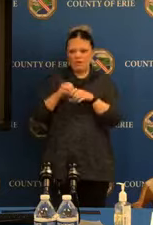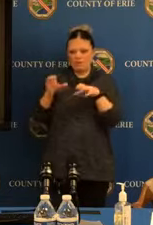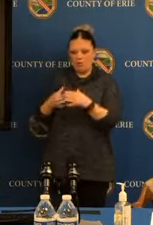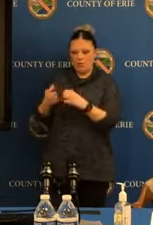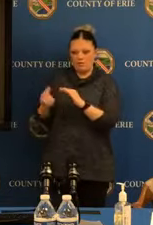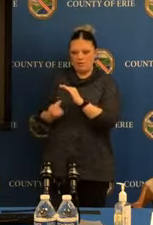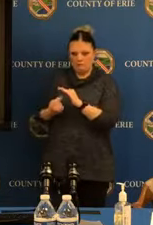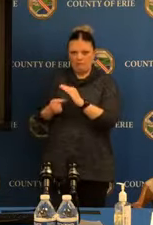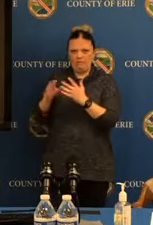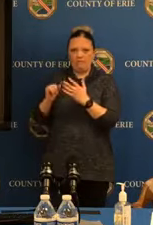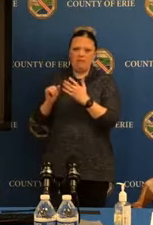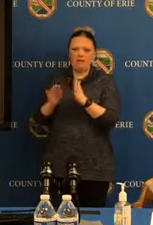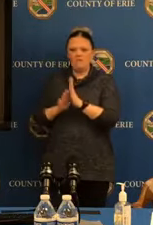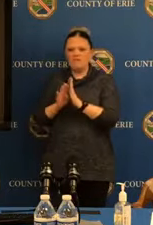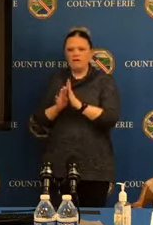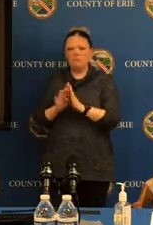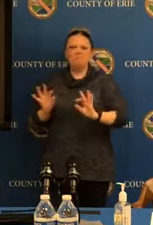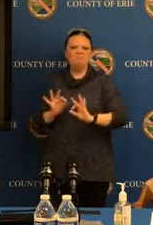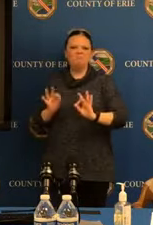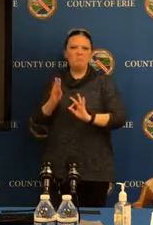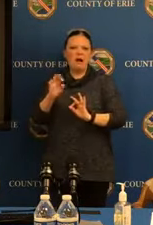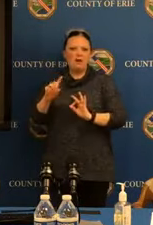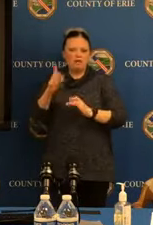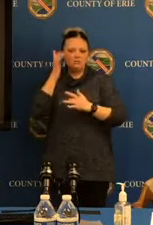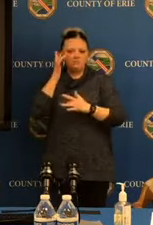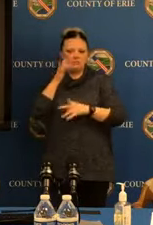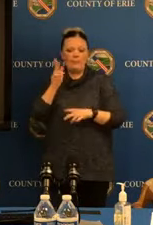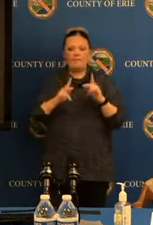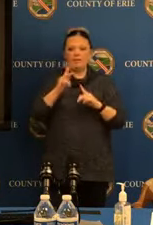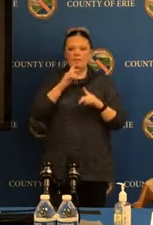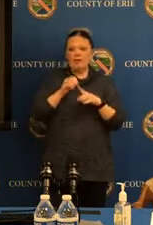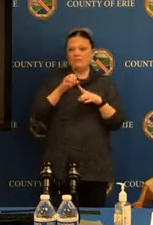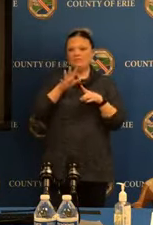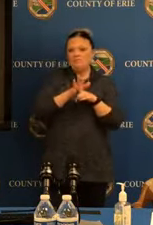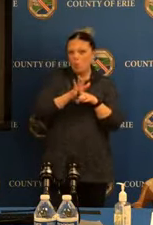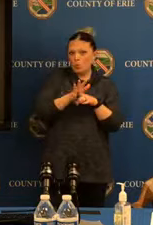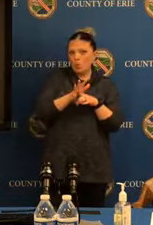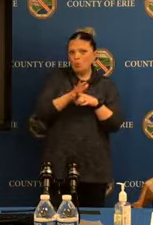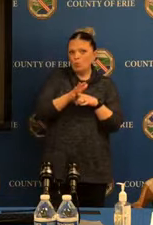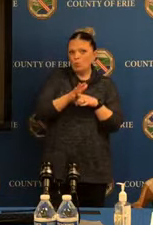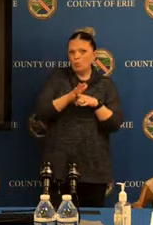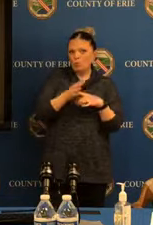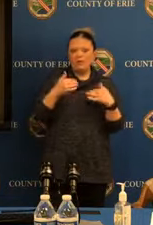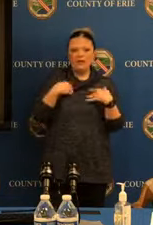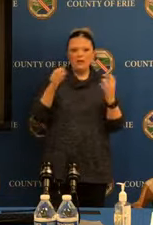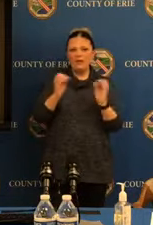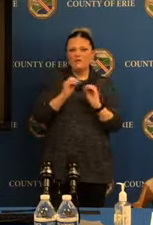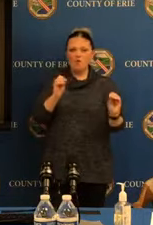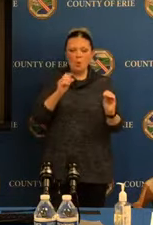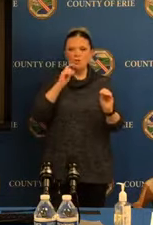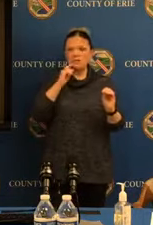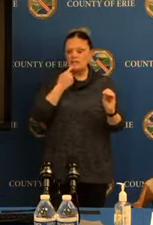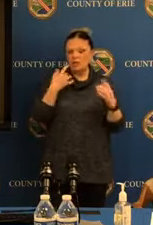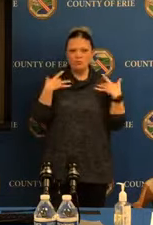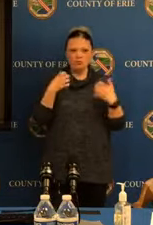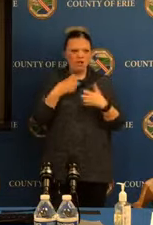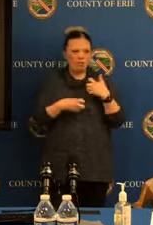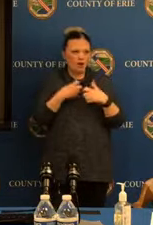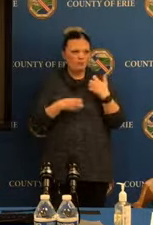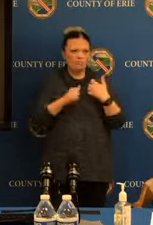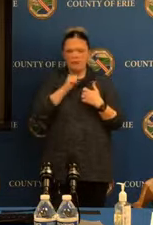develop some mild illness, people who are exposed and they know severe underlying health conditions and they're not